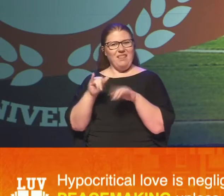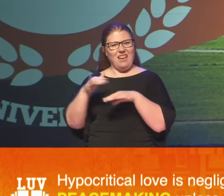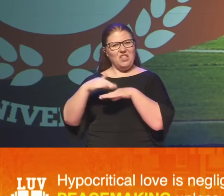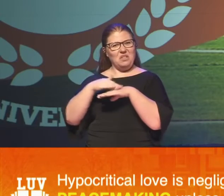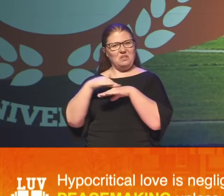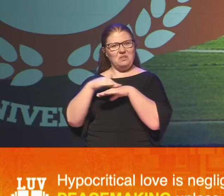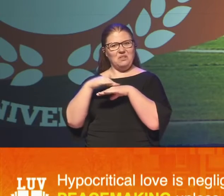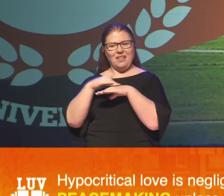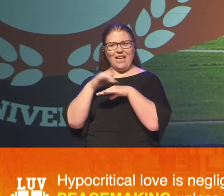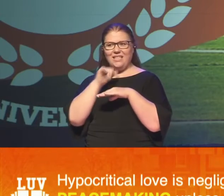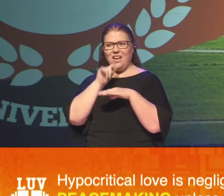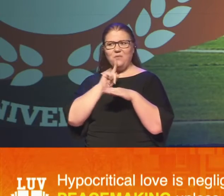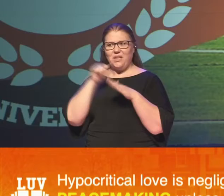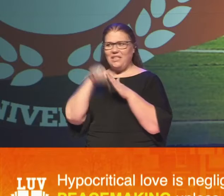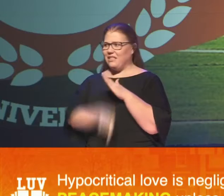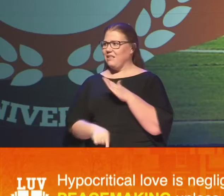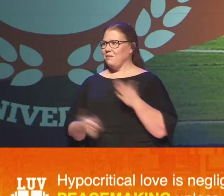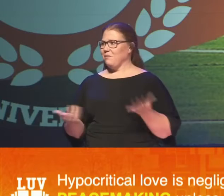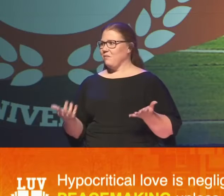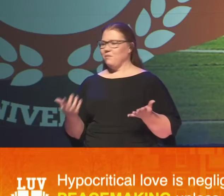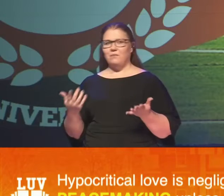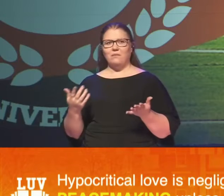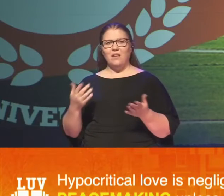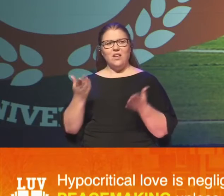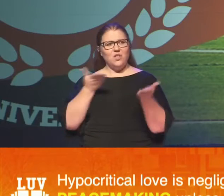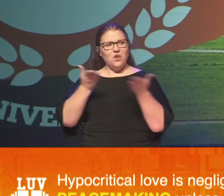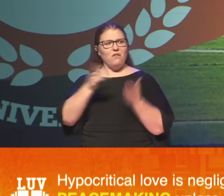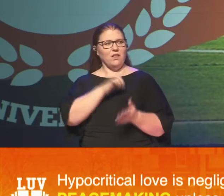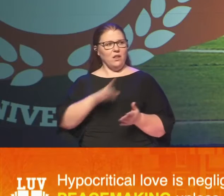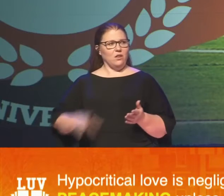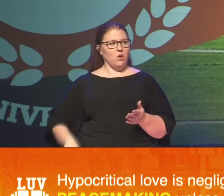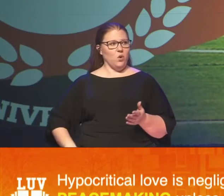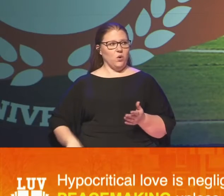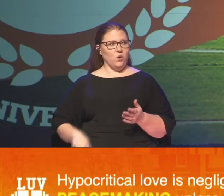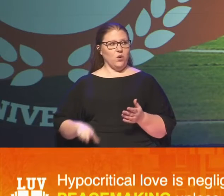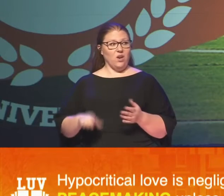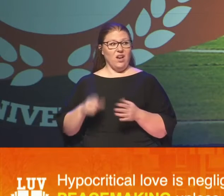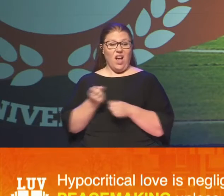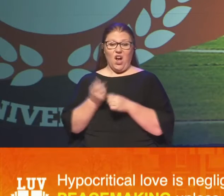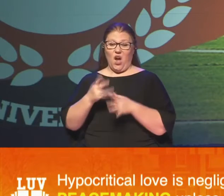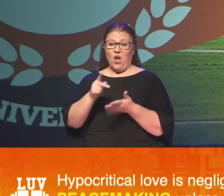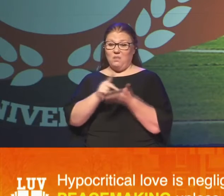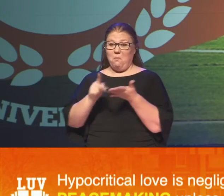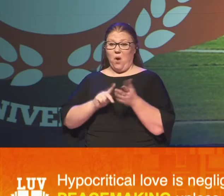surface of serving the Lord. Because serving the Lord landed Paul in jail.